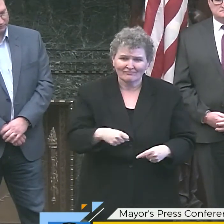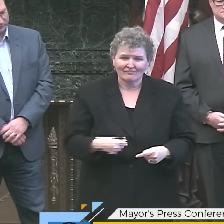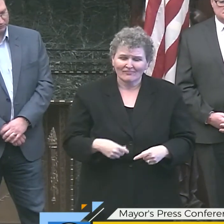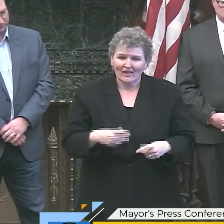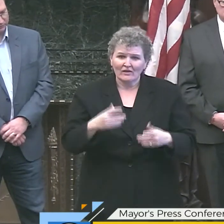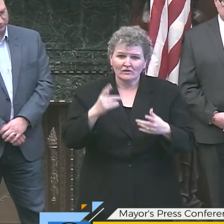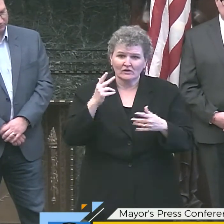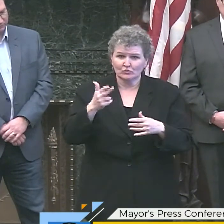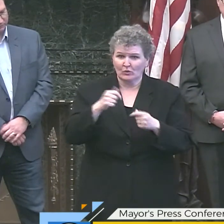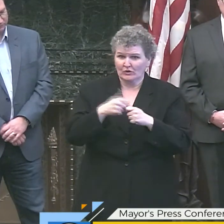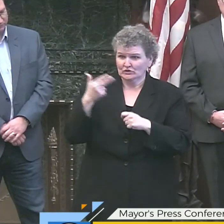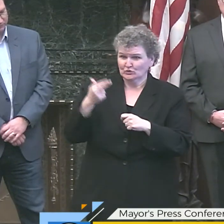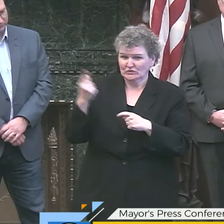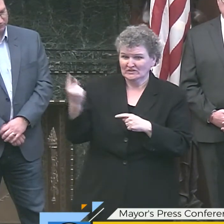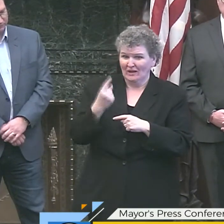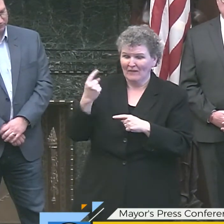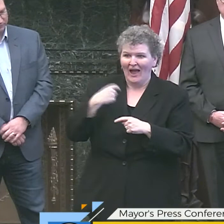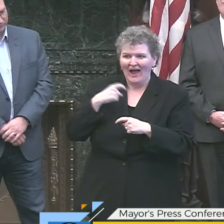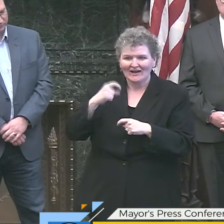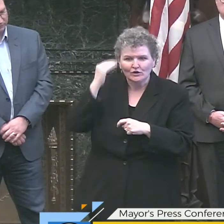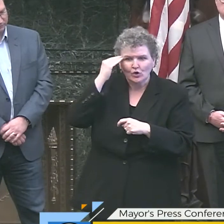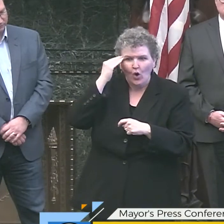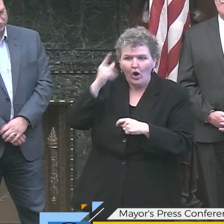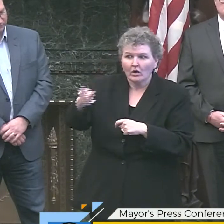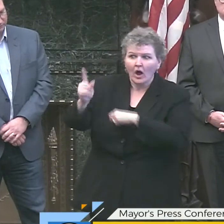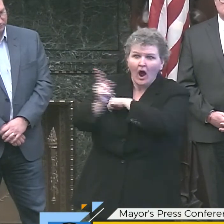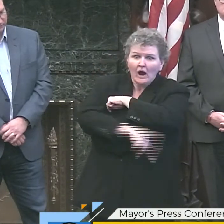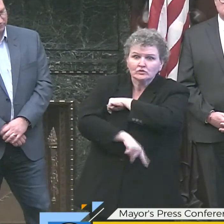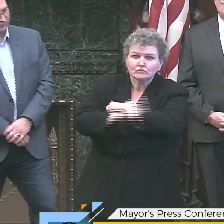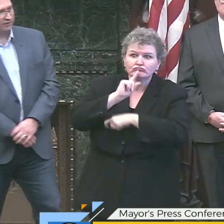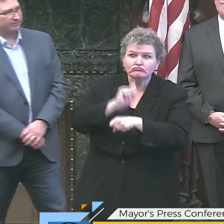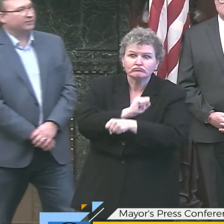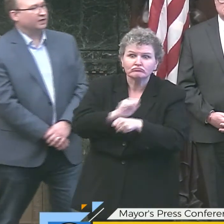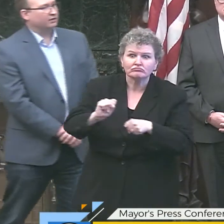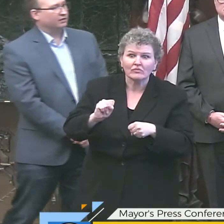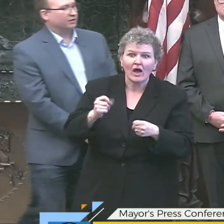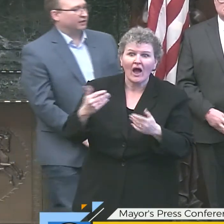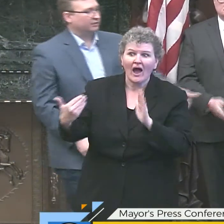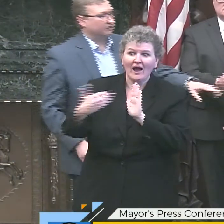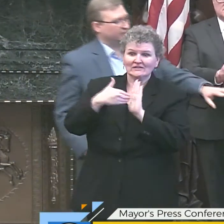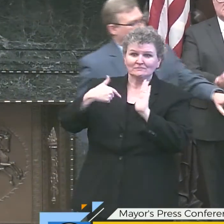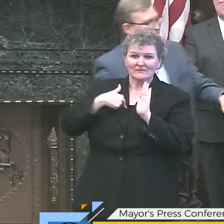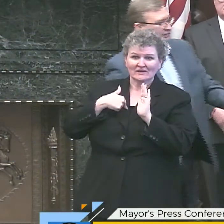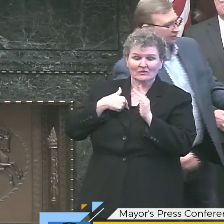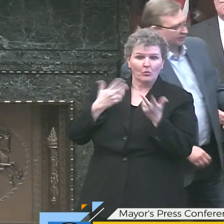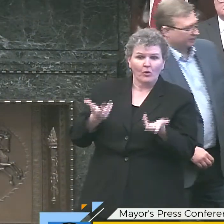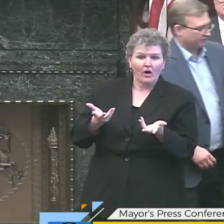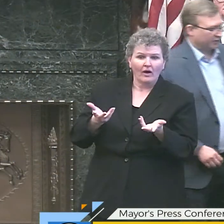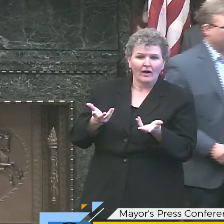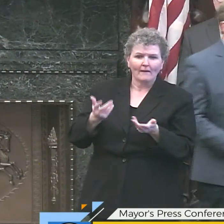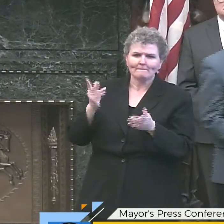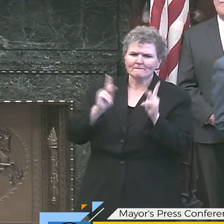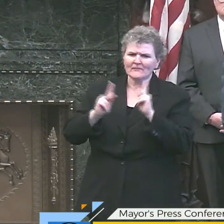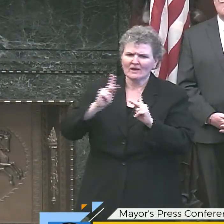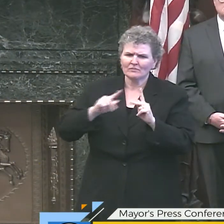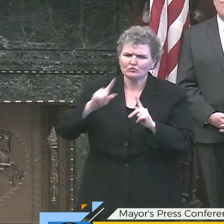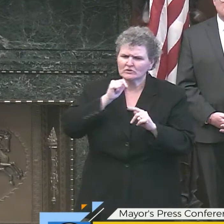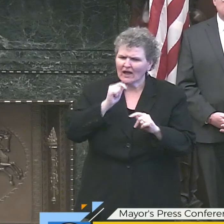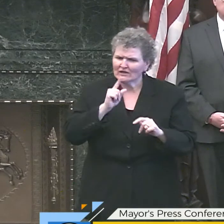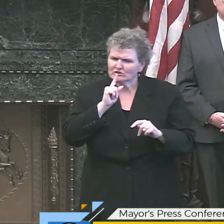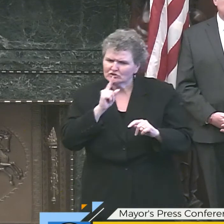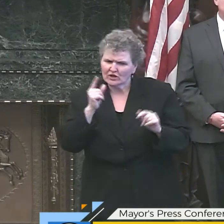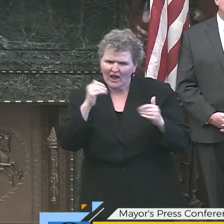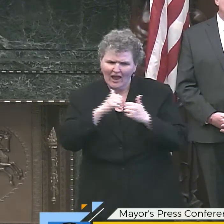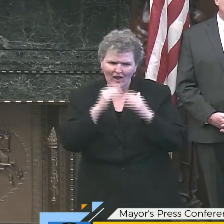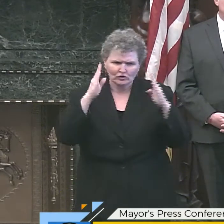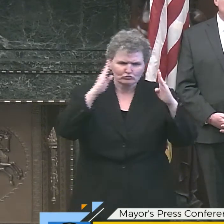need to know what the consequences with certainty are going to be. So have you heard? Hey Jeff, I just